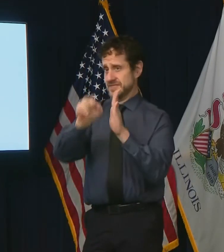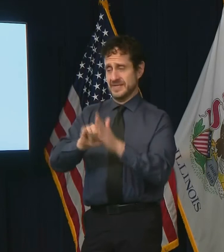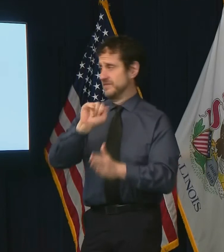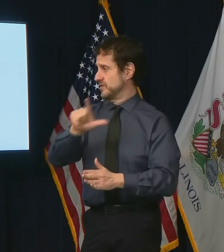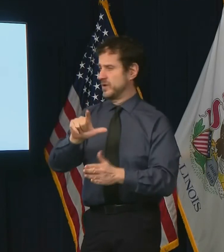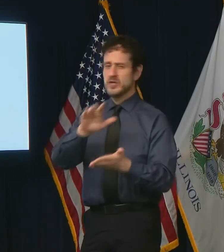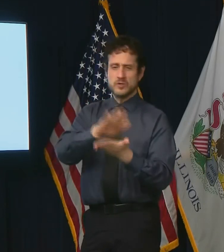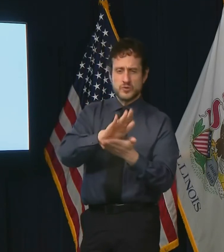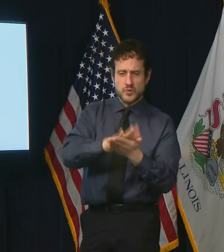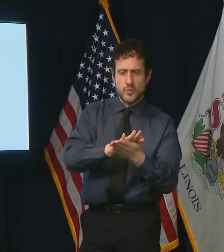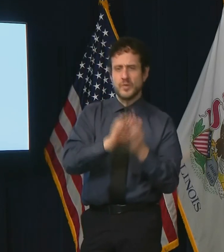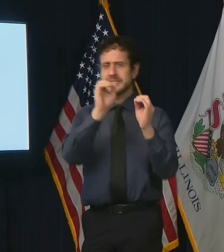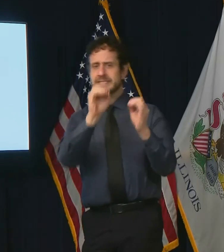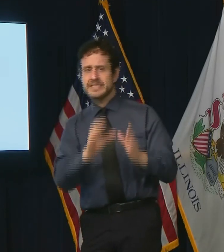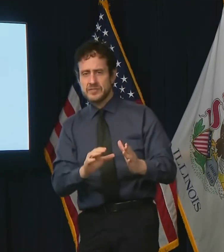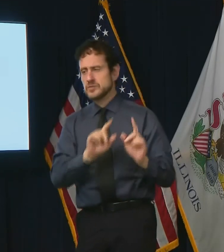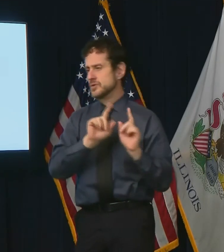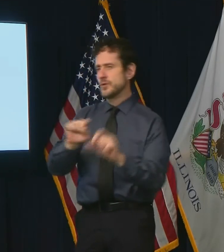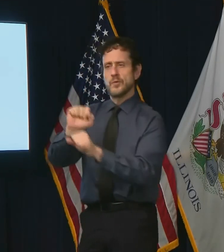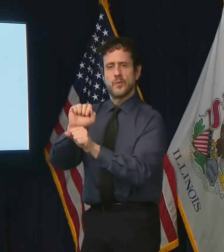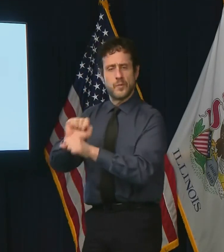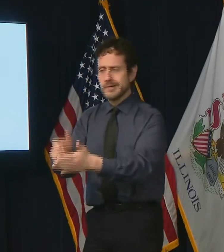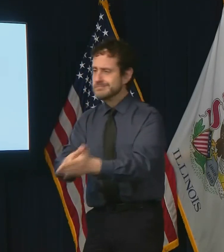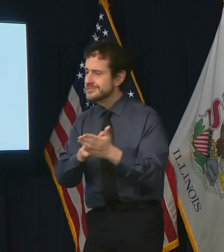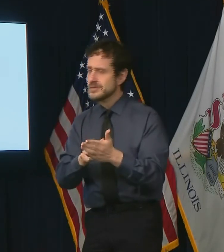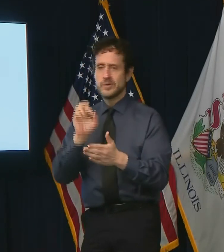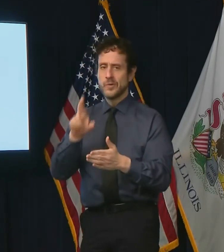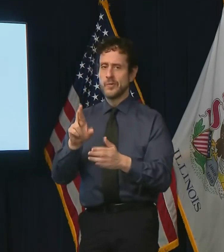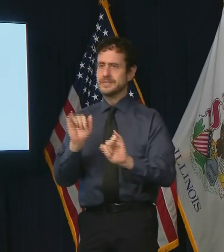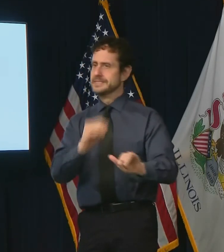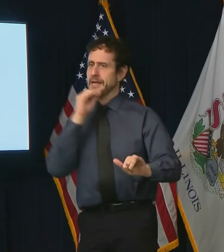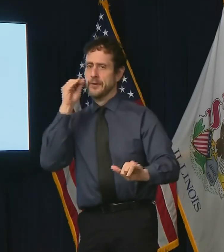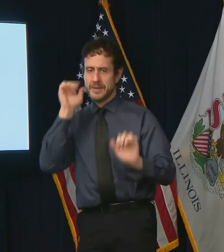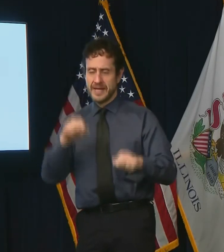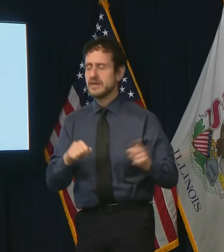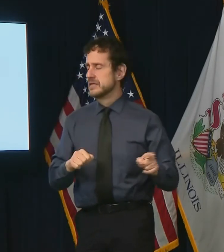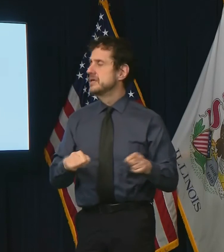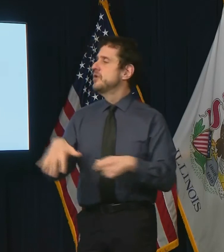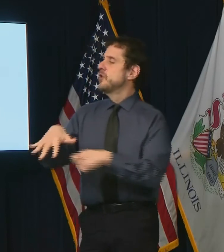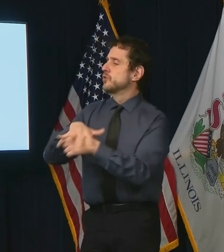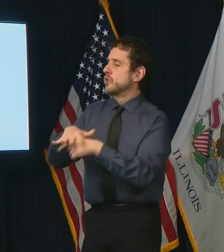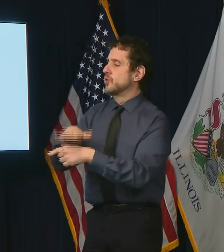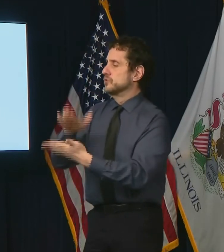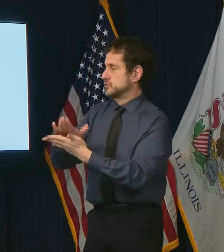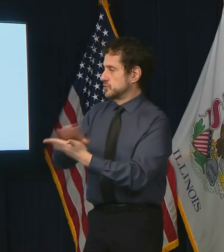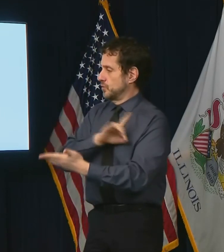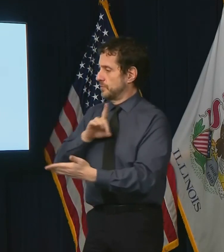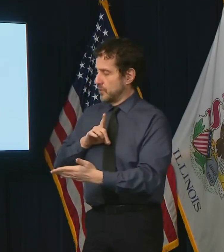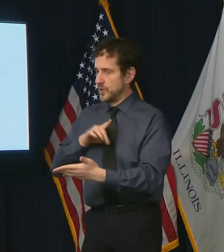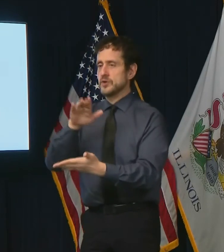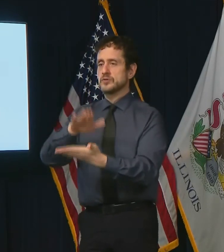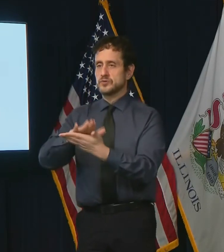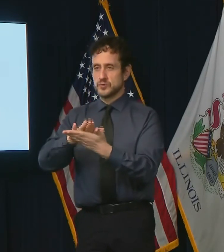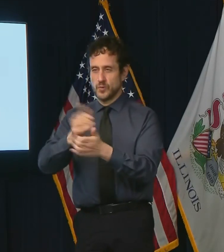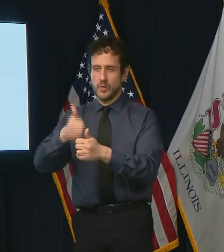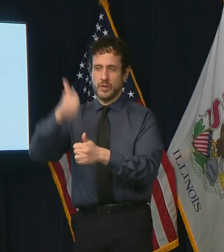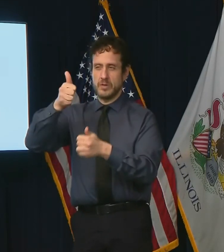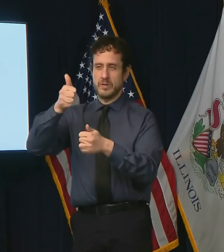say, between local school boards and school administrators and